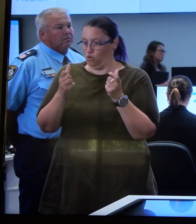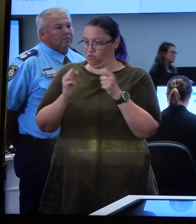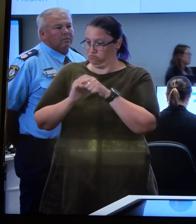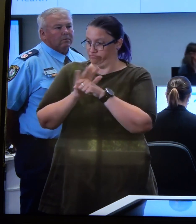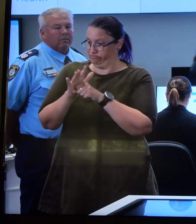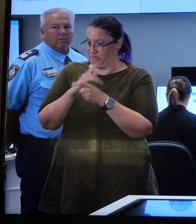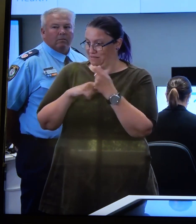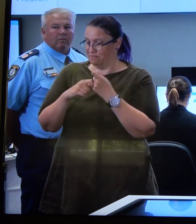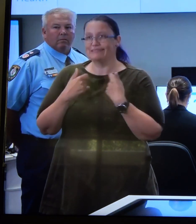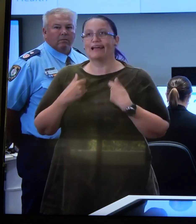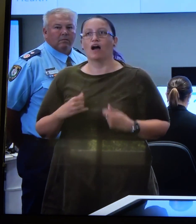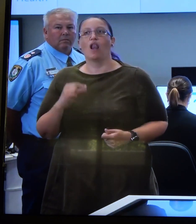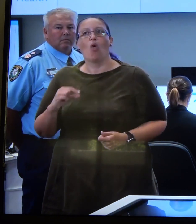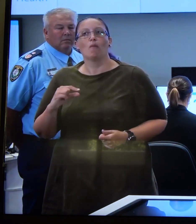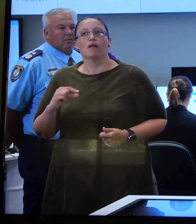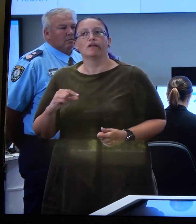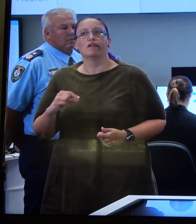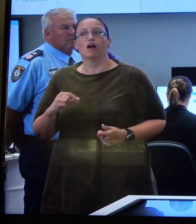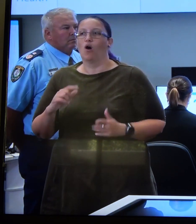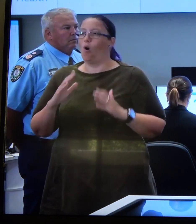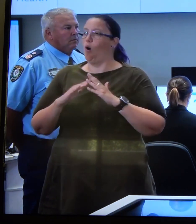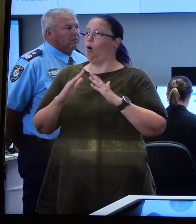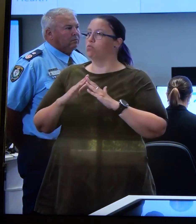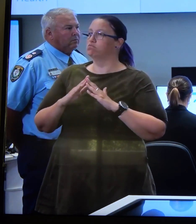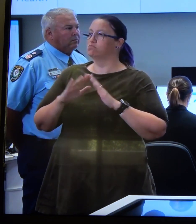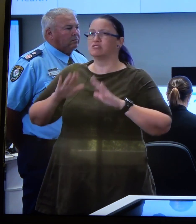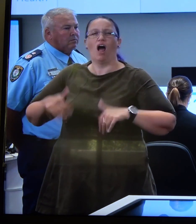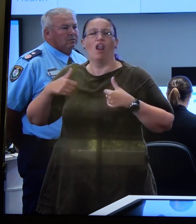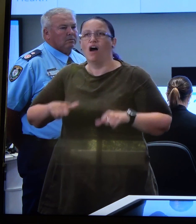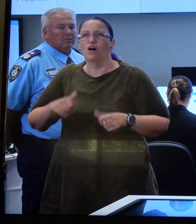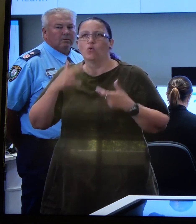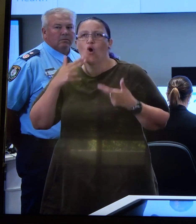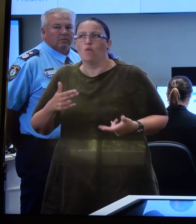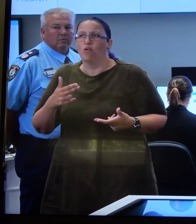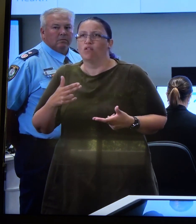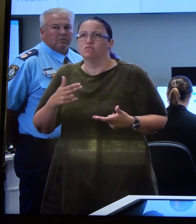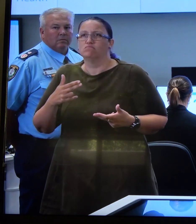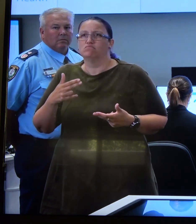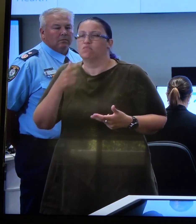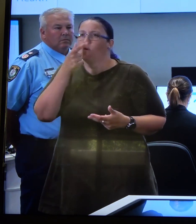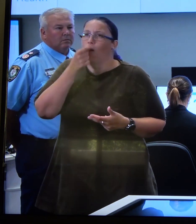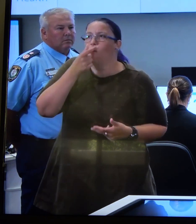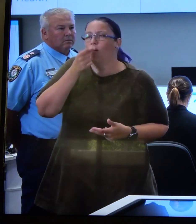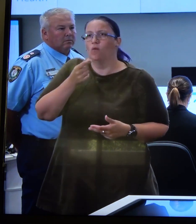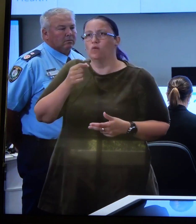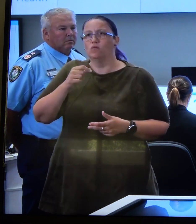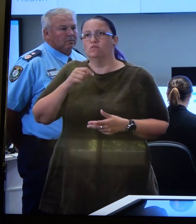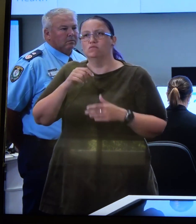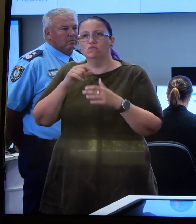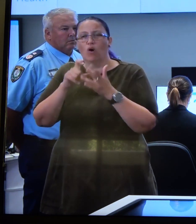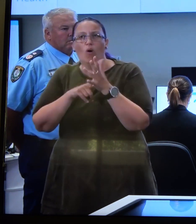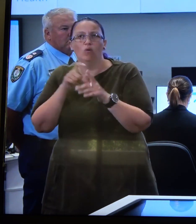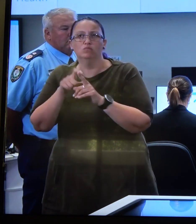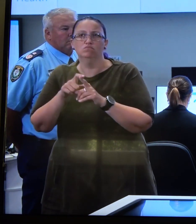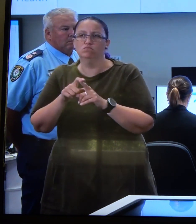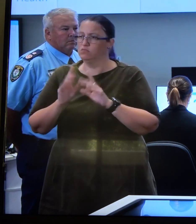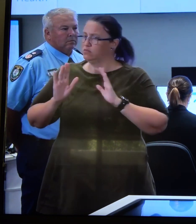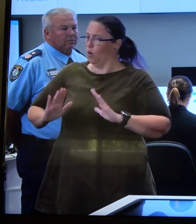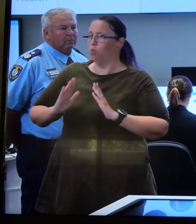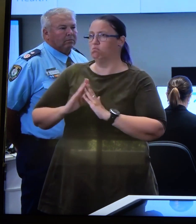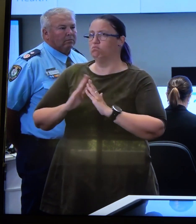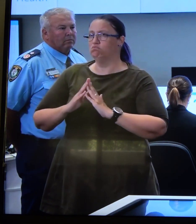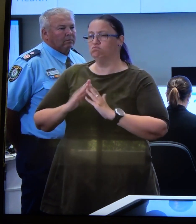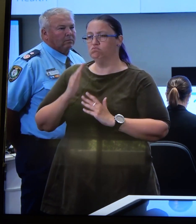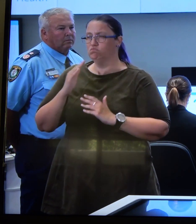symptoms. They're treated at home as they would for any other mild illness, and that's a positive, and we want that situation to continue. We don't want to